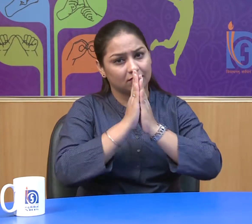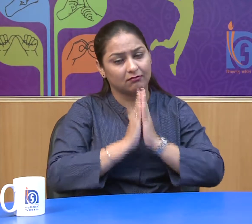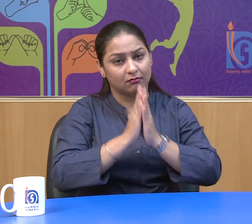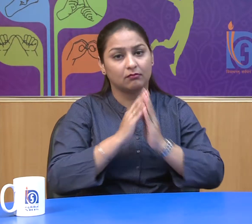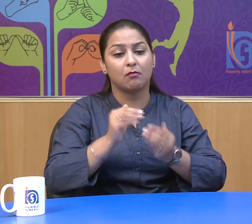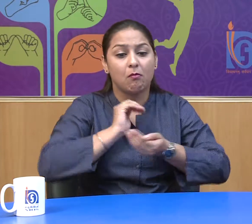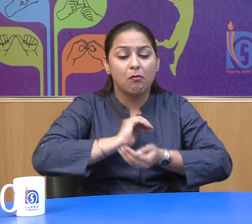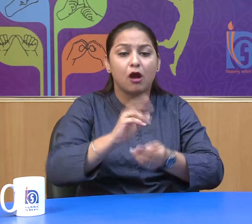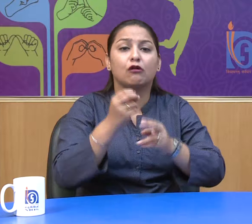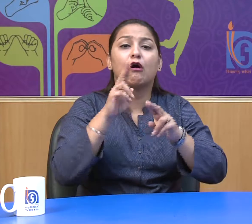Dasharath.